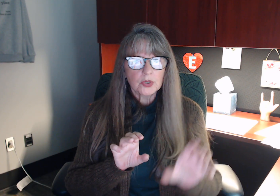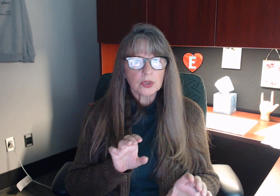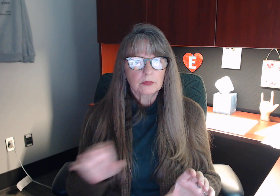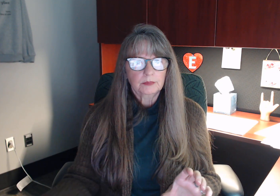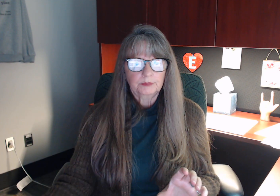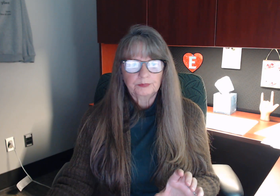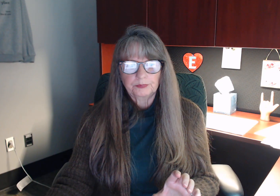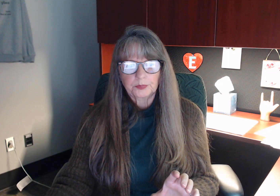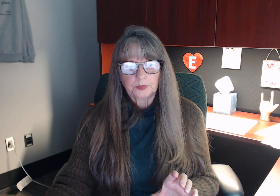coast.